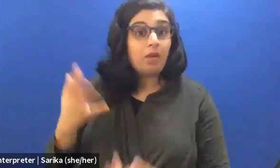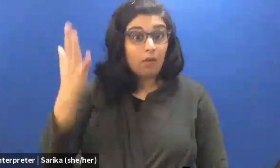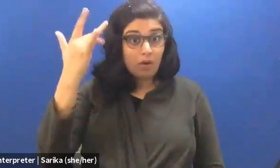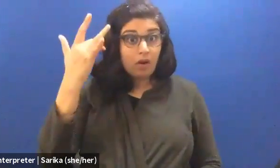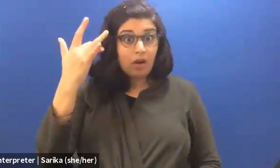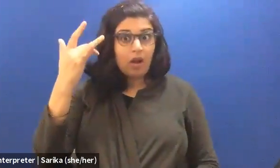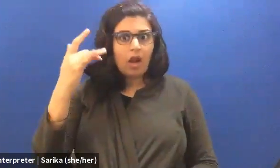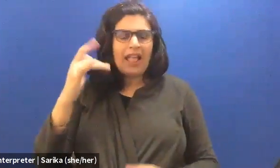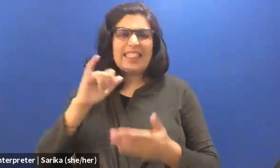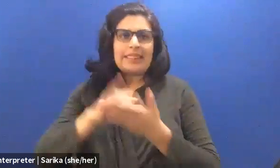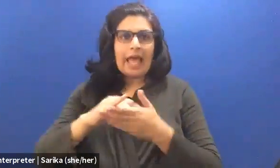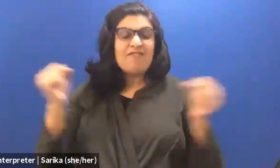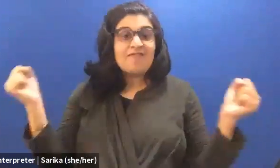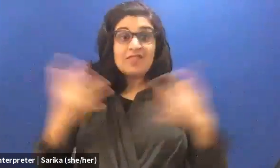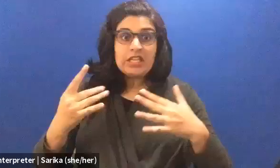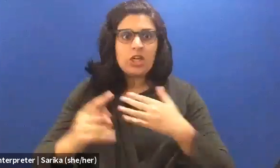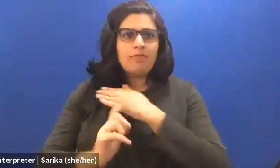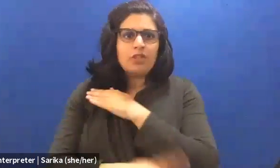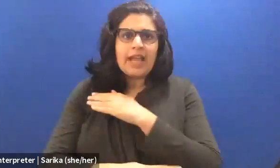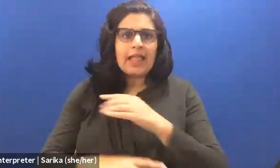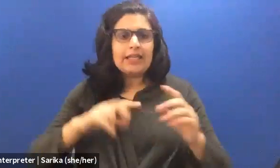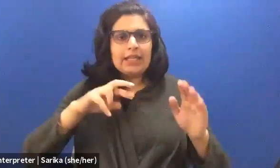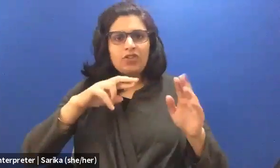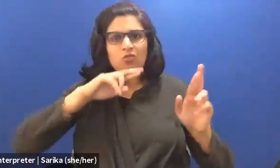of retaliation. And,